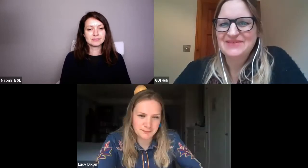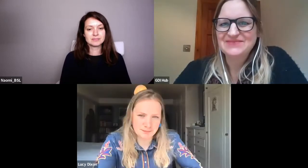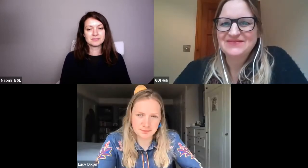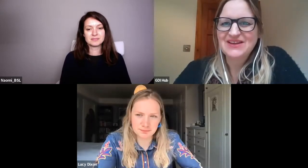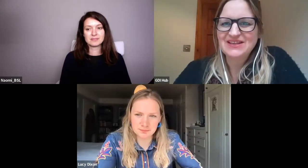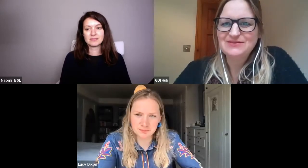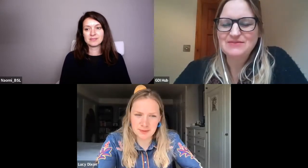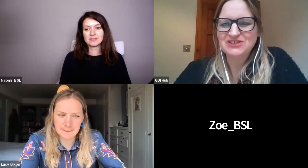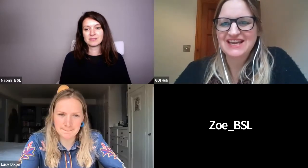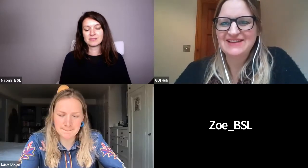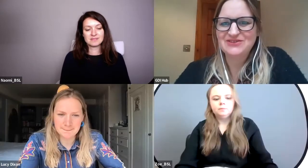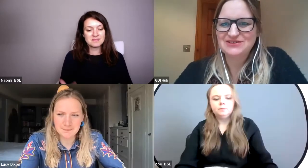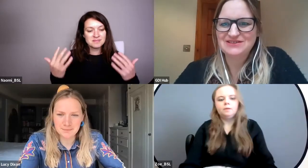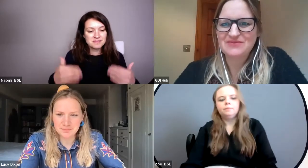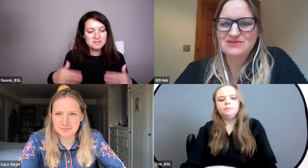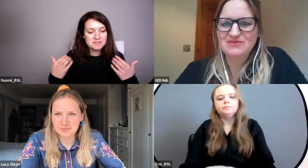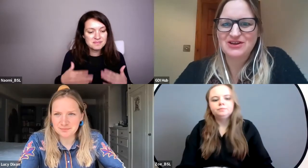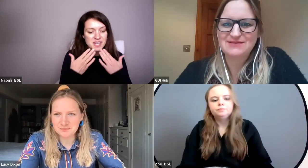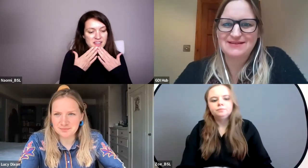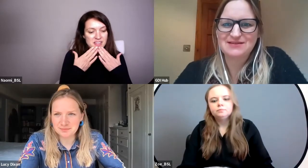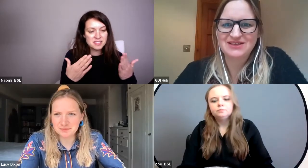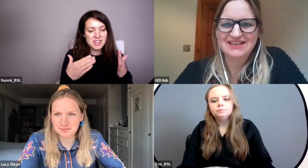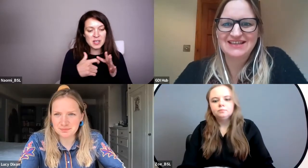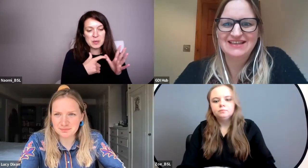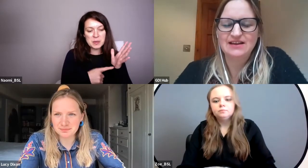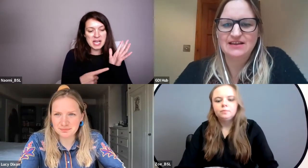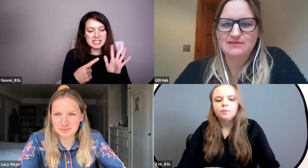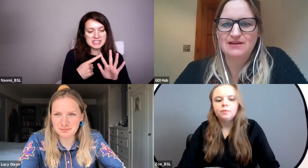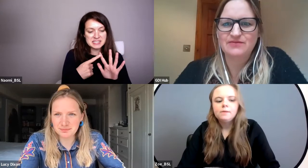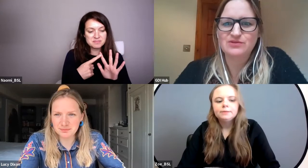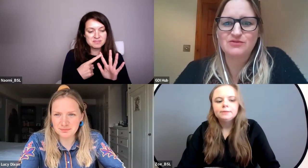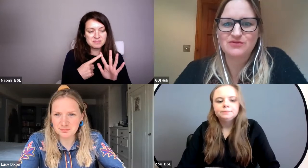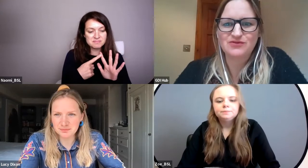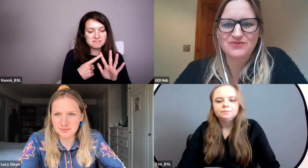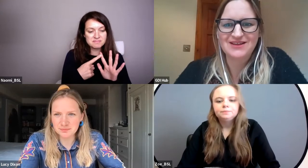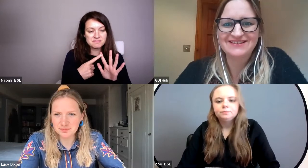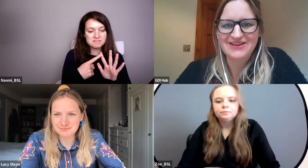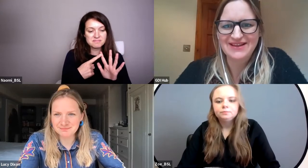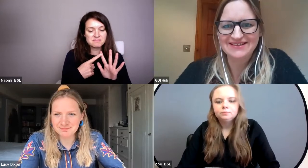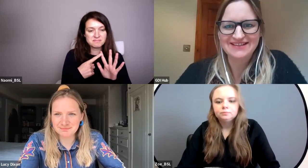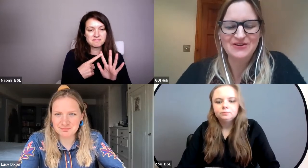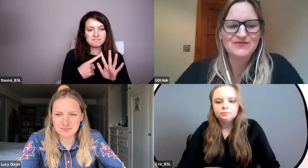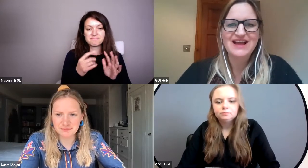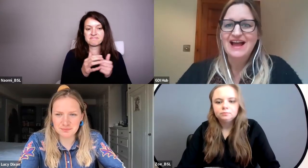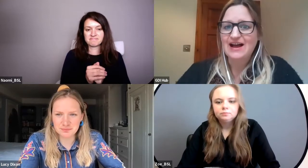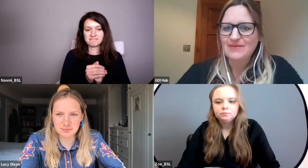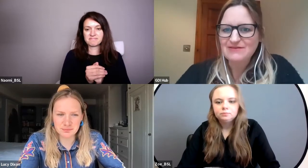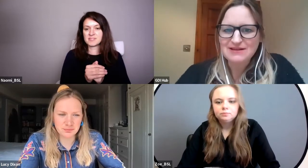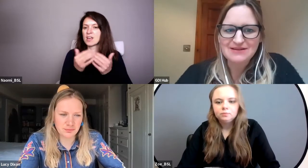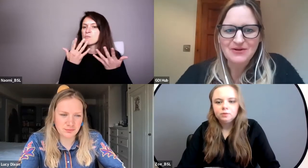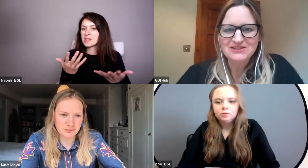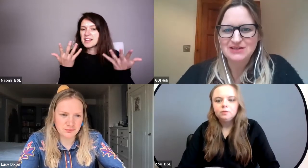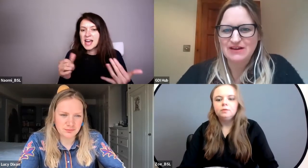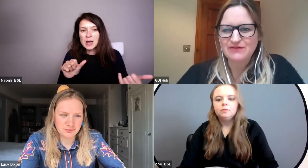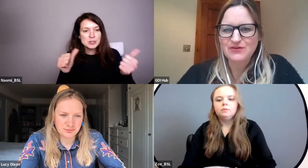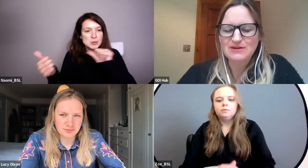Excellent. Thank you so much, Kate, for just summarising some of the key, I guess, results from the survey itself. I have to